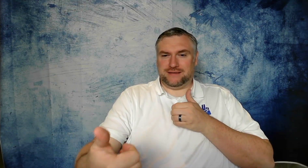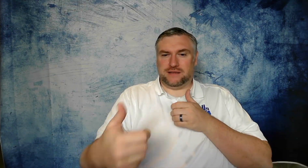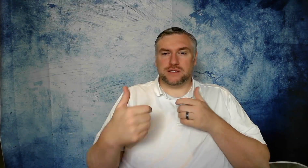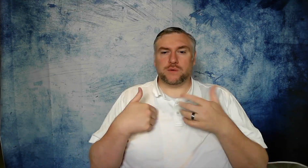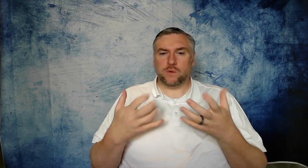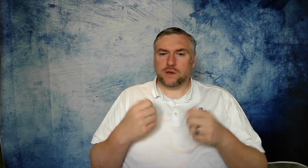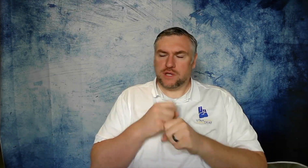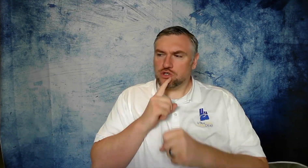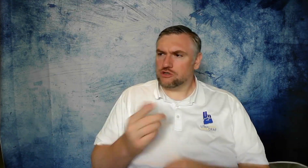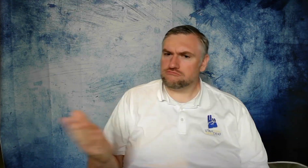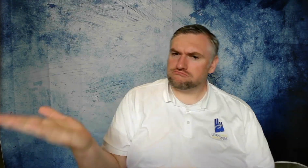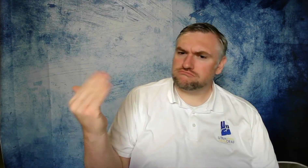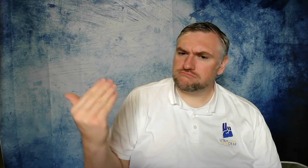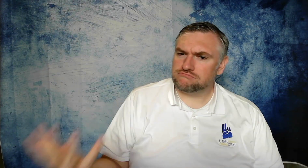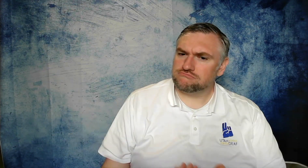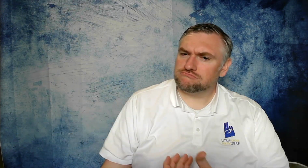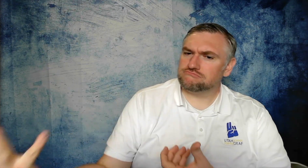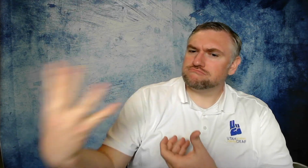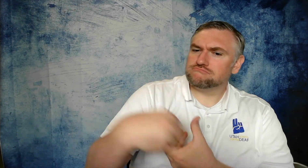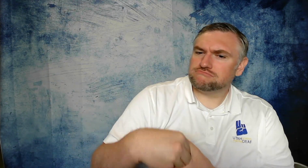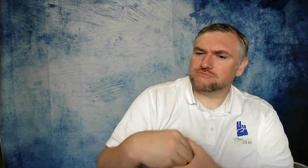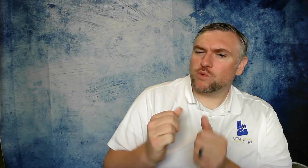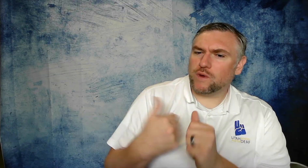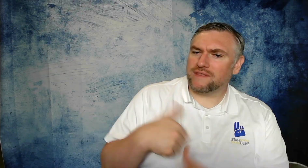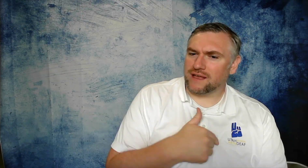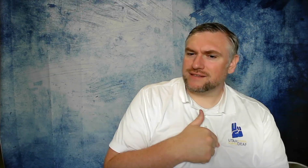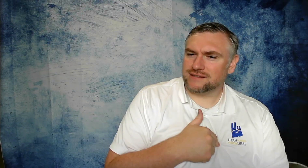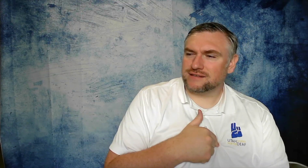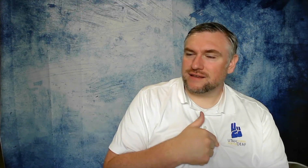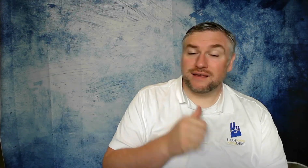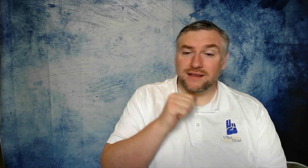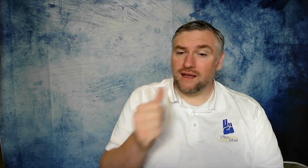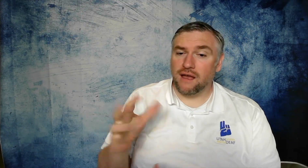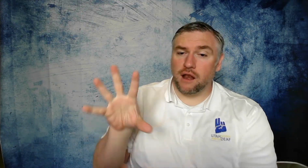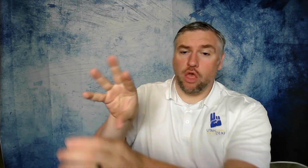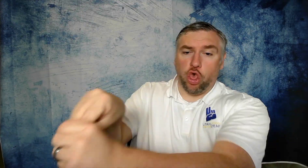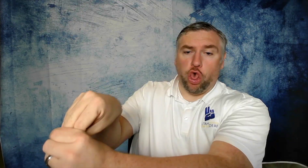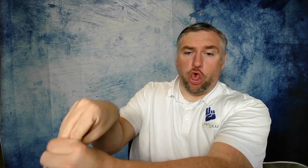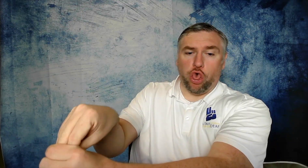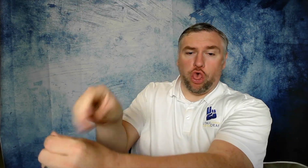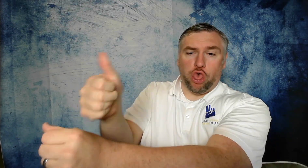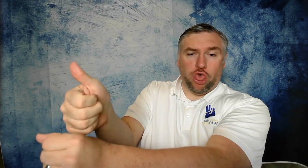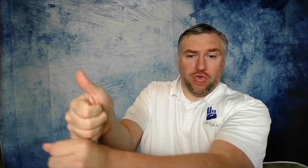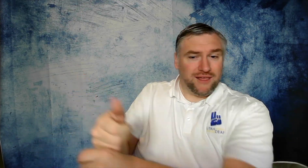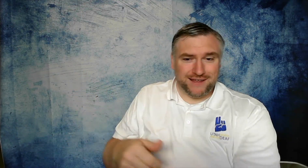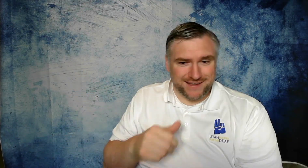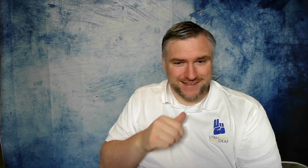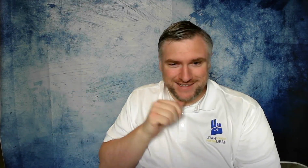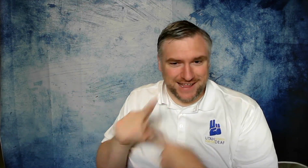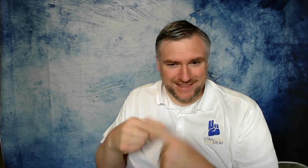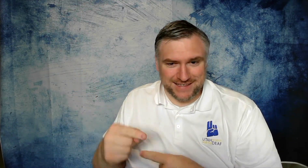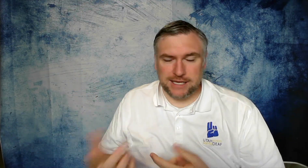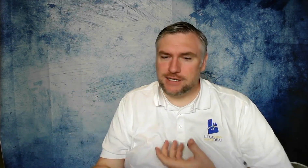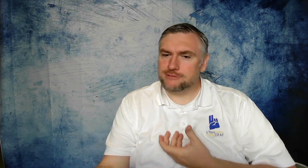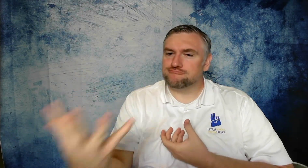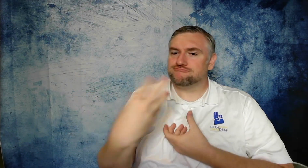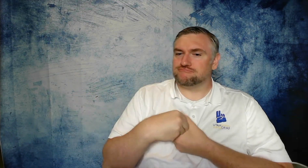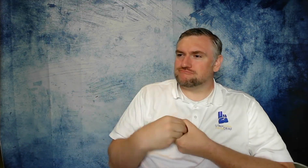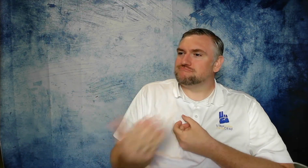Sometimes that sign can look like a separation into their own world. But no, it's come with us. It's not a on your own